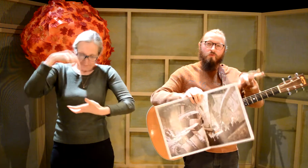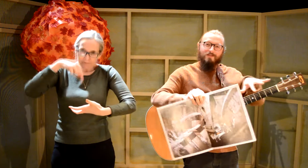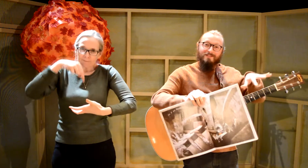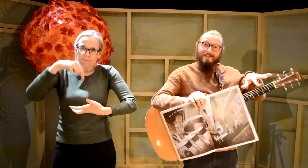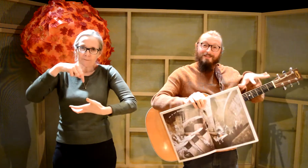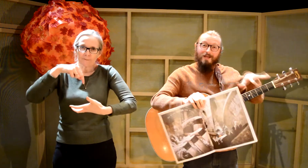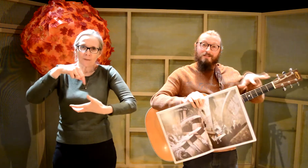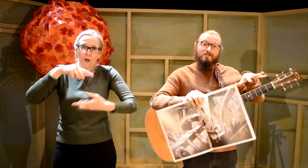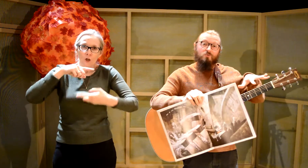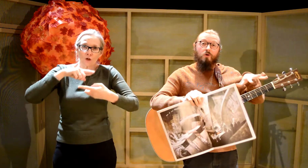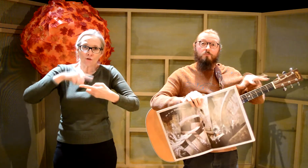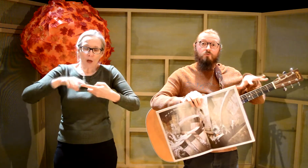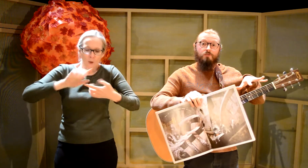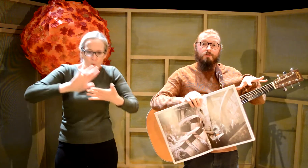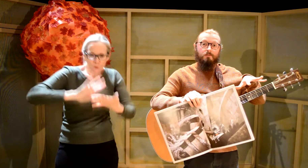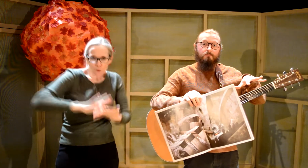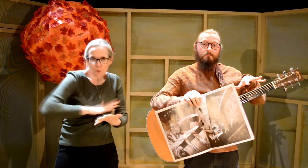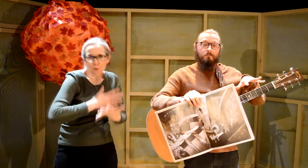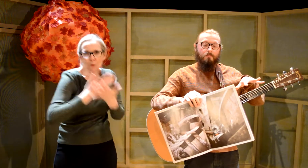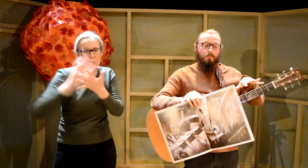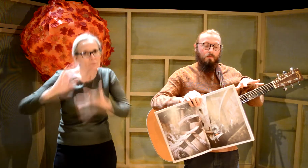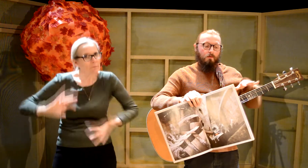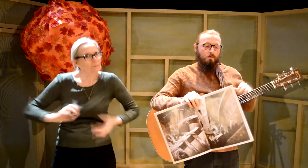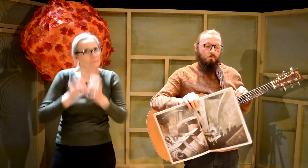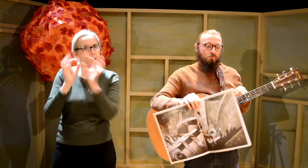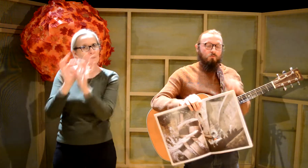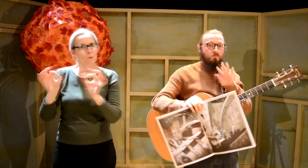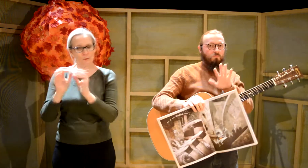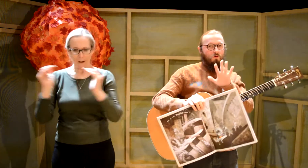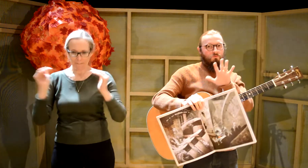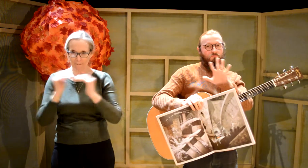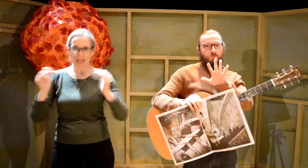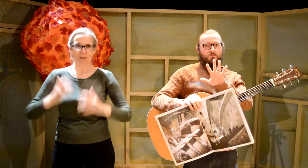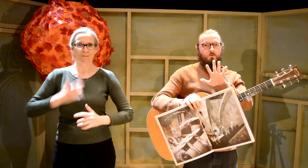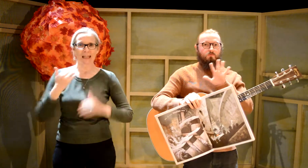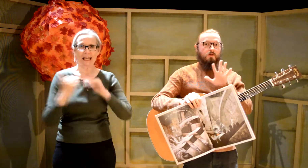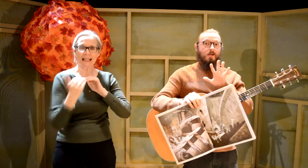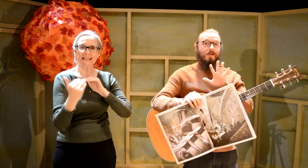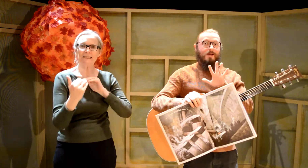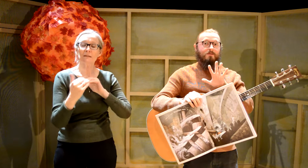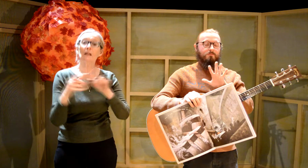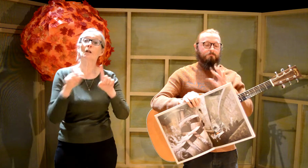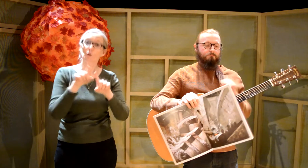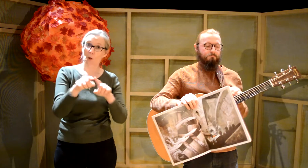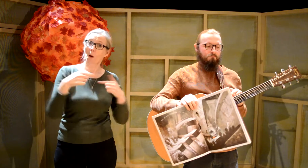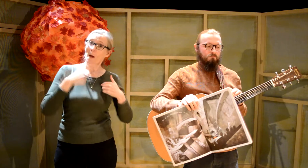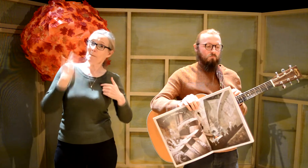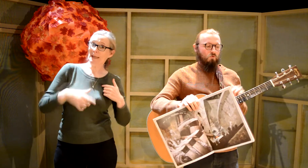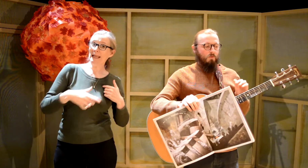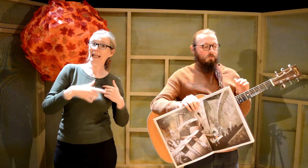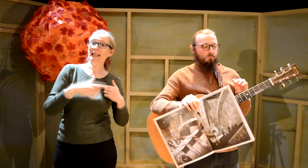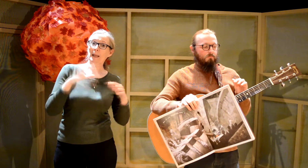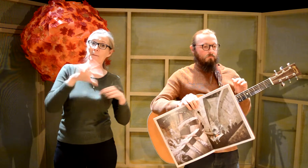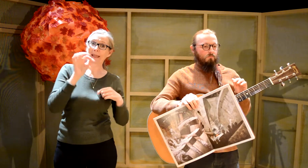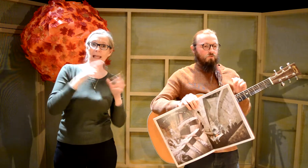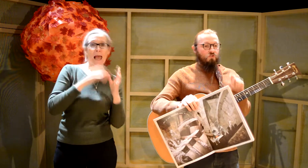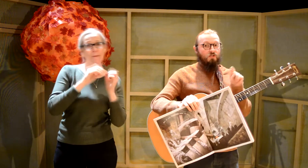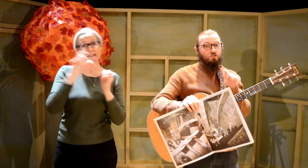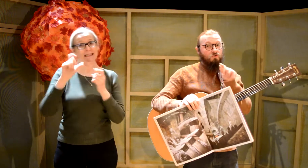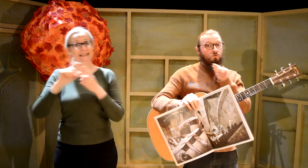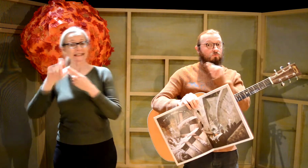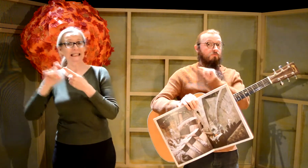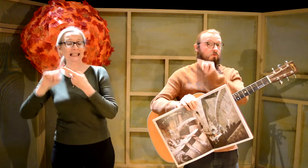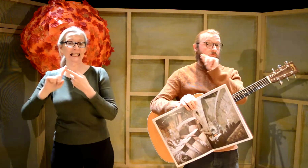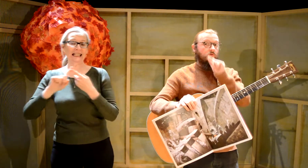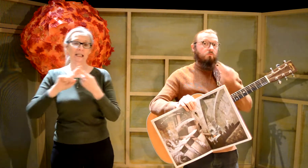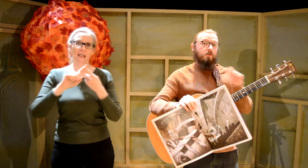and translate that into our music. So if you've chosen 5 notes like I have, you might change